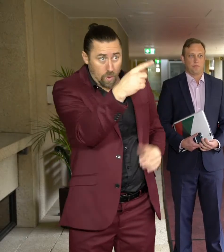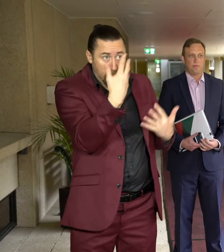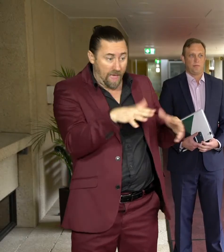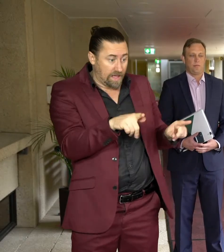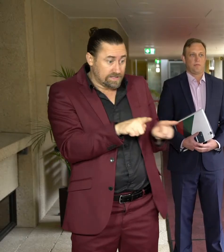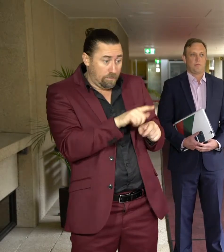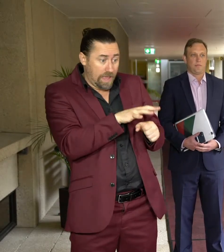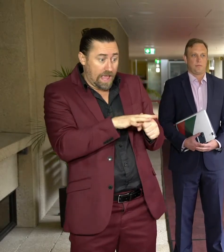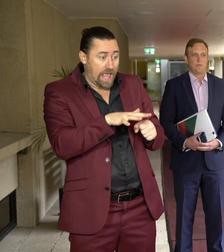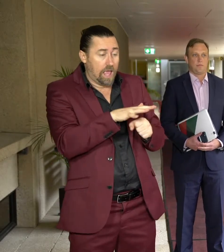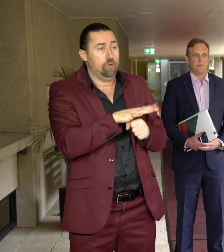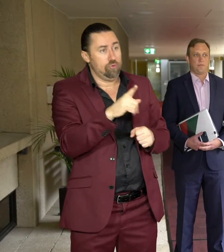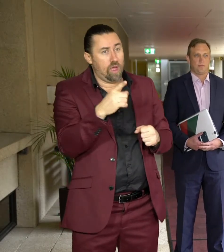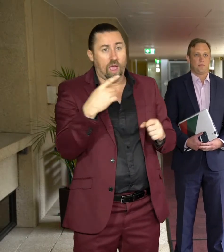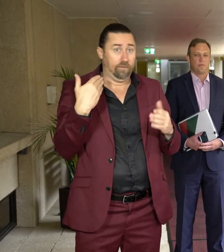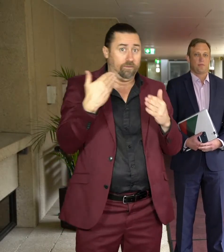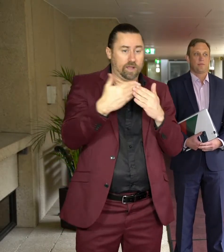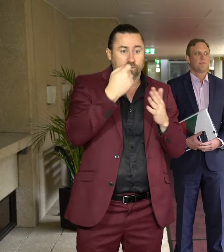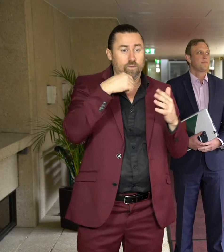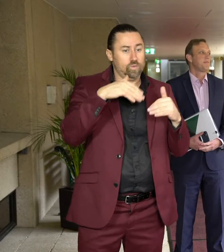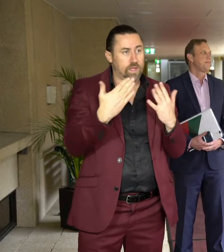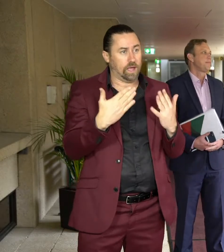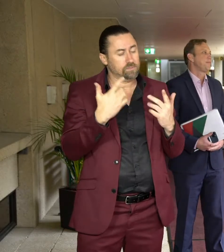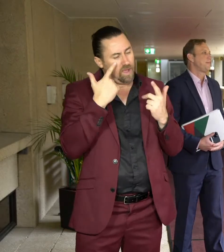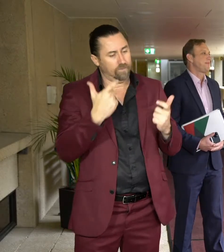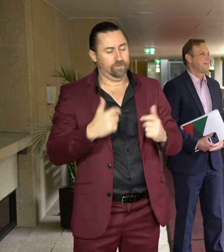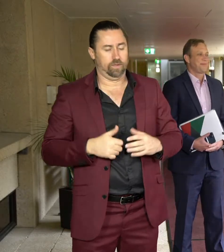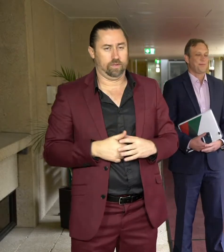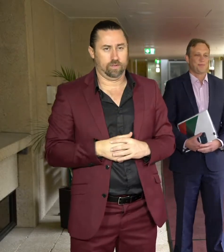you have travelled there in the last few days. Dr Young.